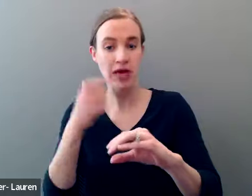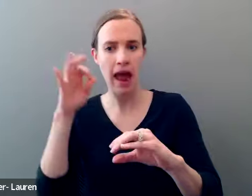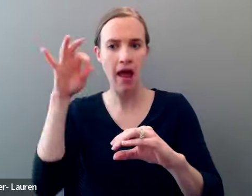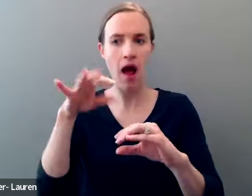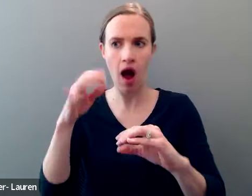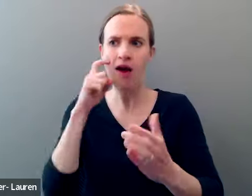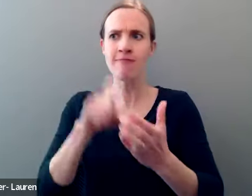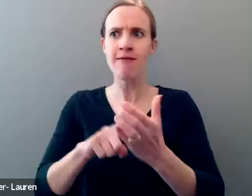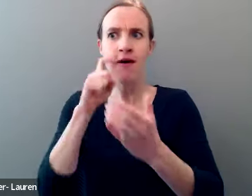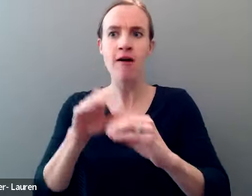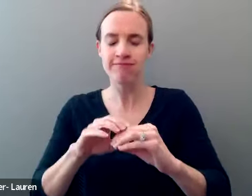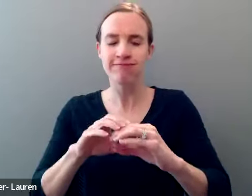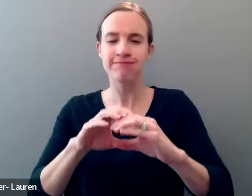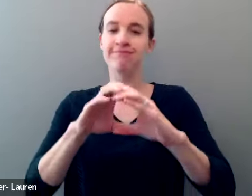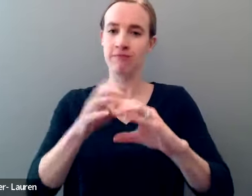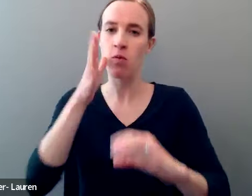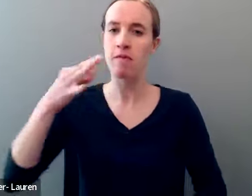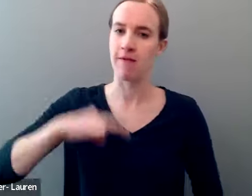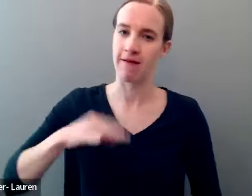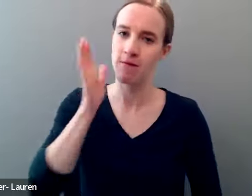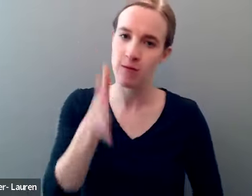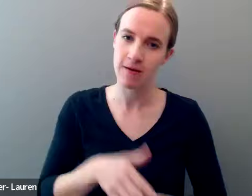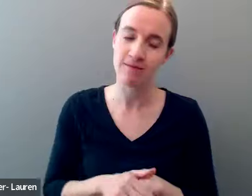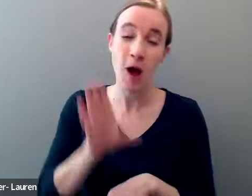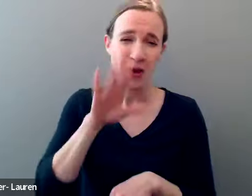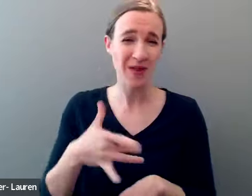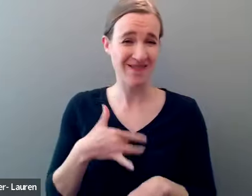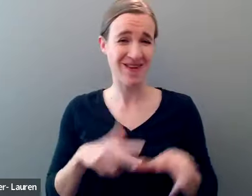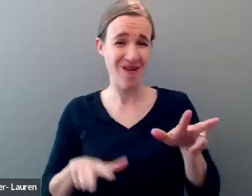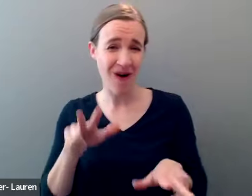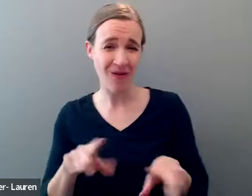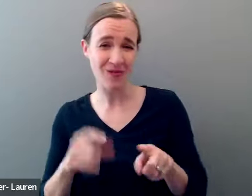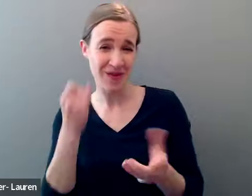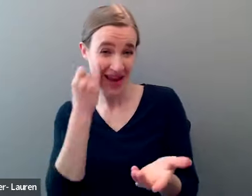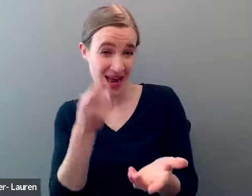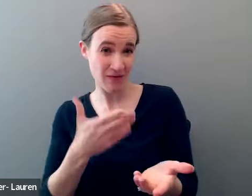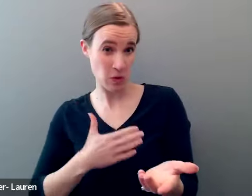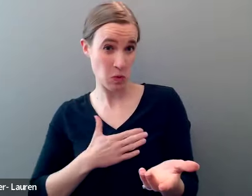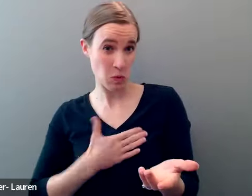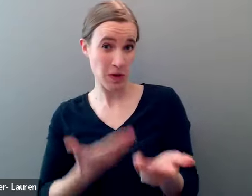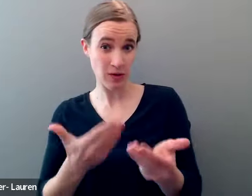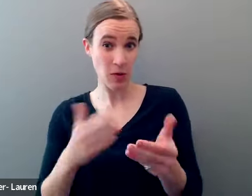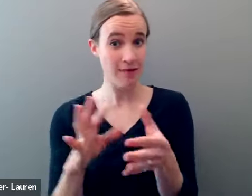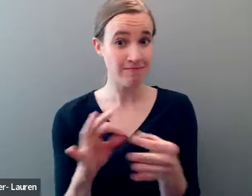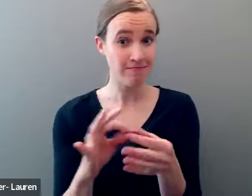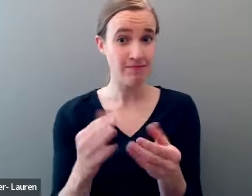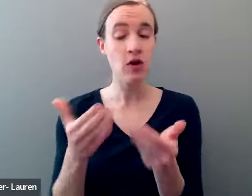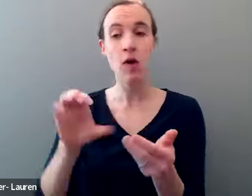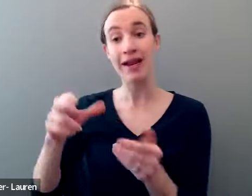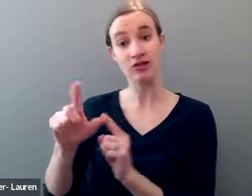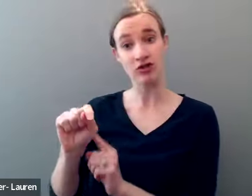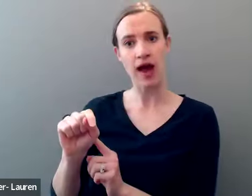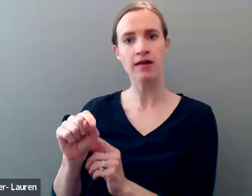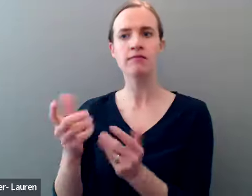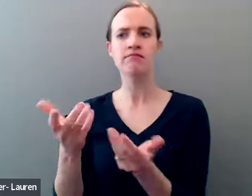And even, I realize it can be a little awkward, but if you feel like sharing something that gives you strength in the chat, I invite